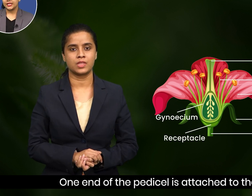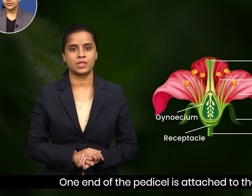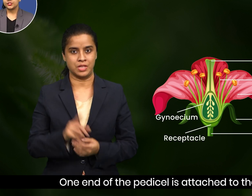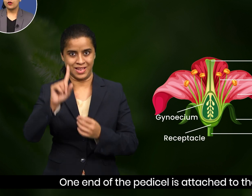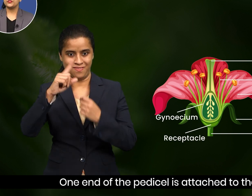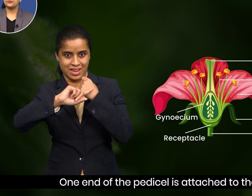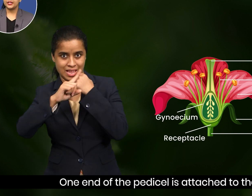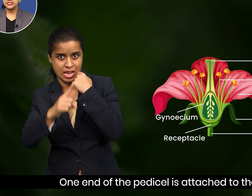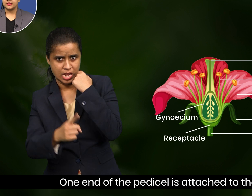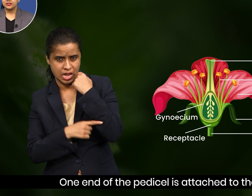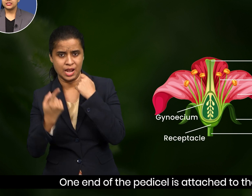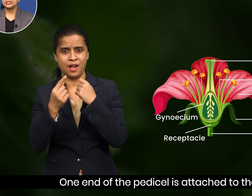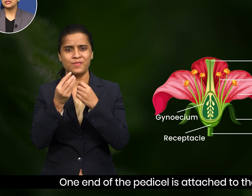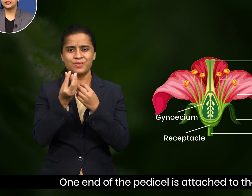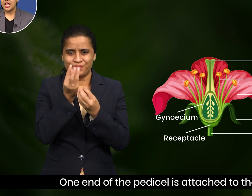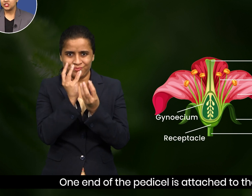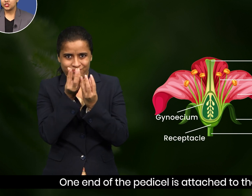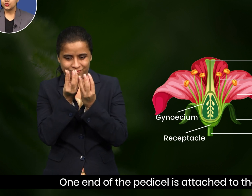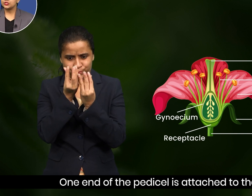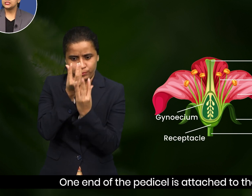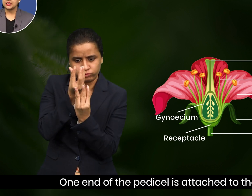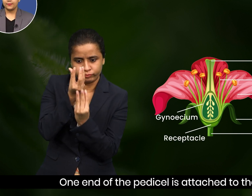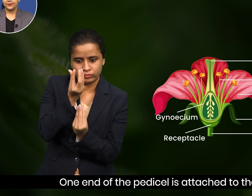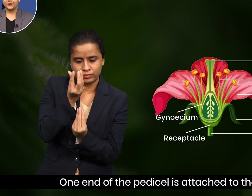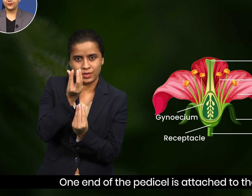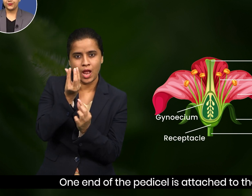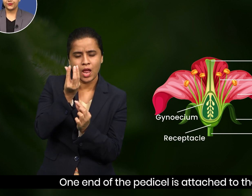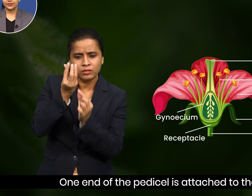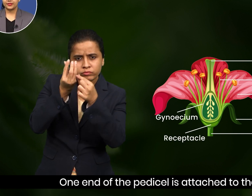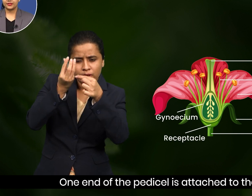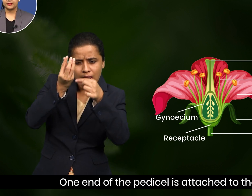One end of the pedicel is attached to the stem.